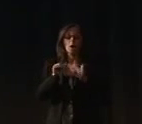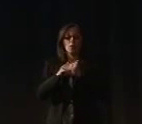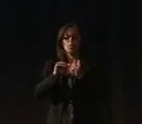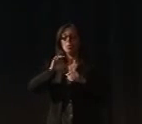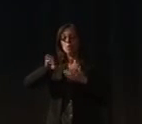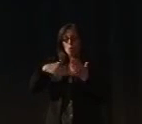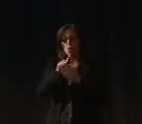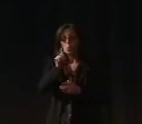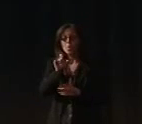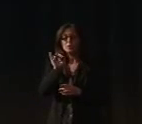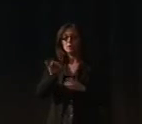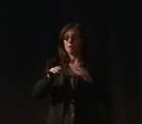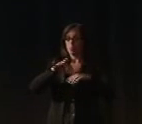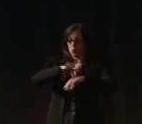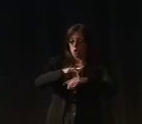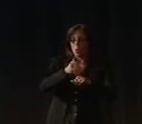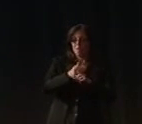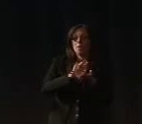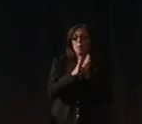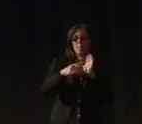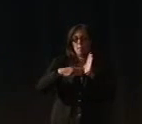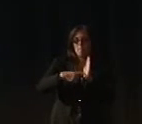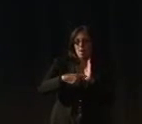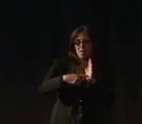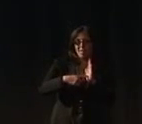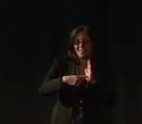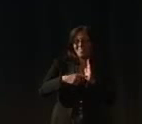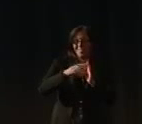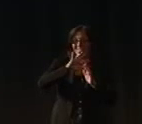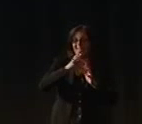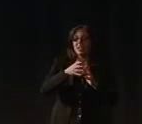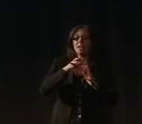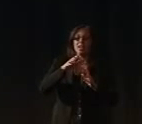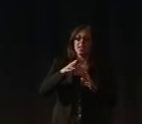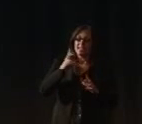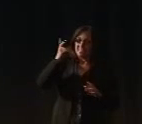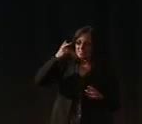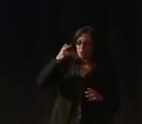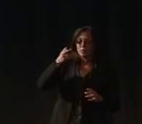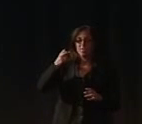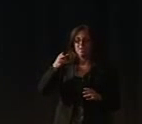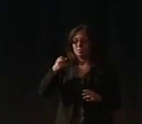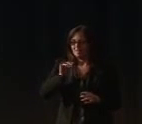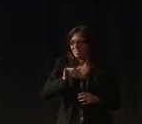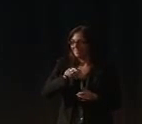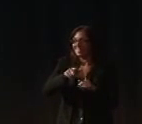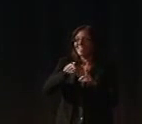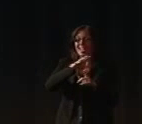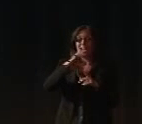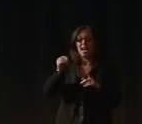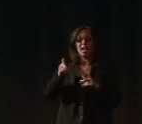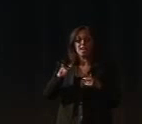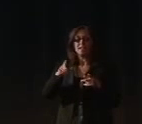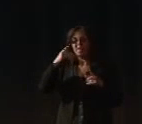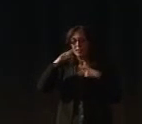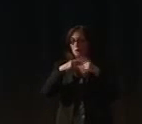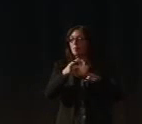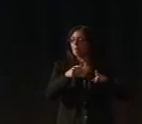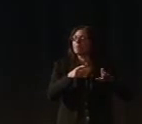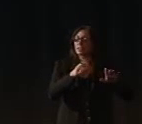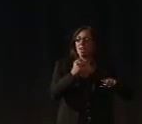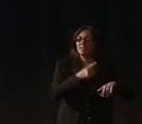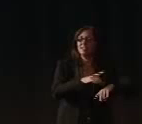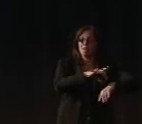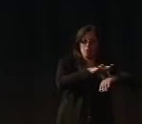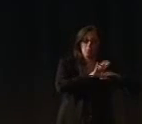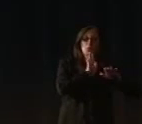sensitive to the transformation and the history of the in this case, of the salinity of the ocean,